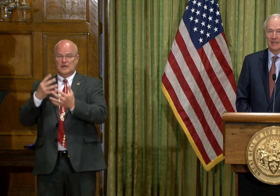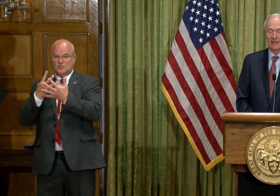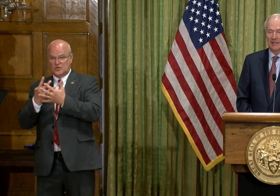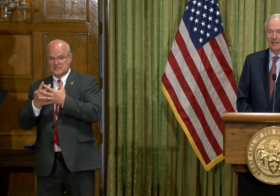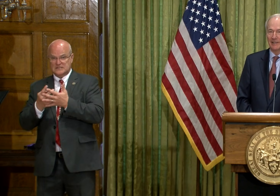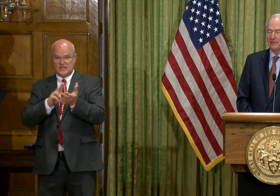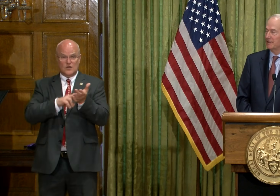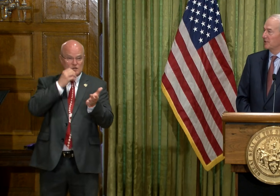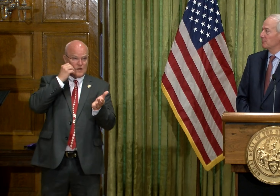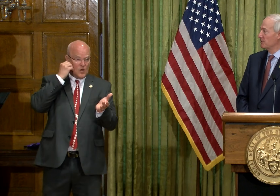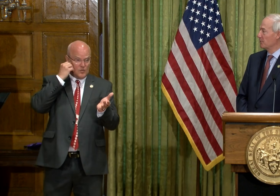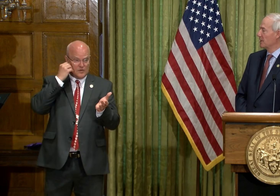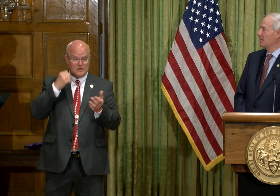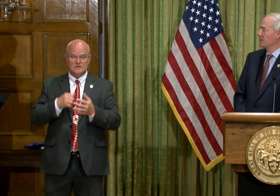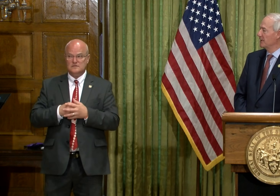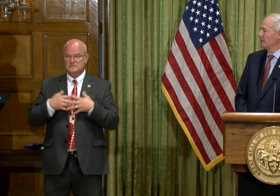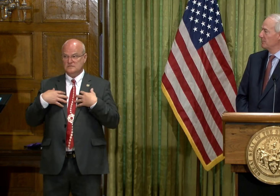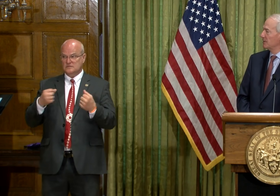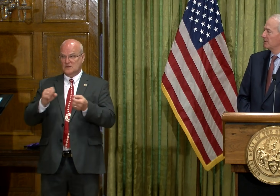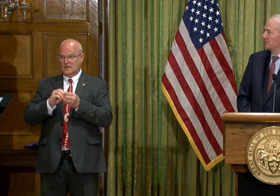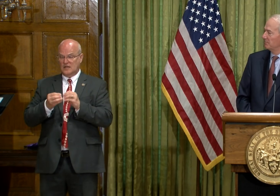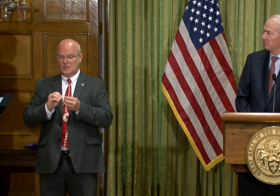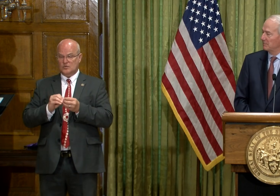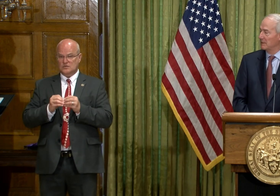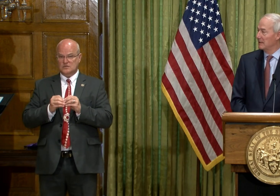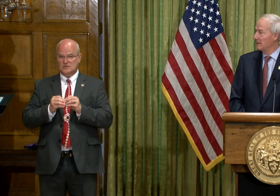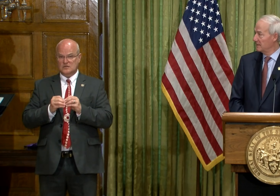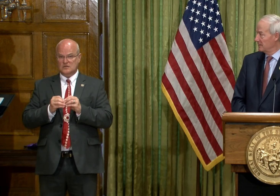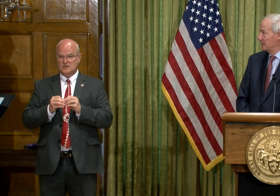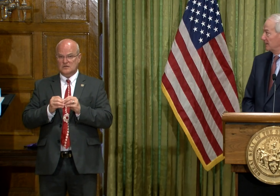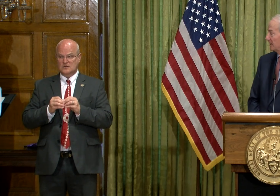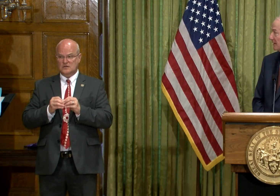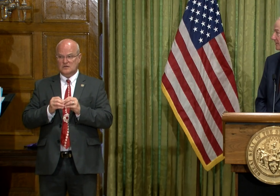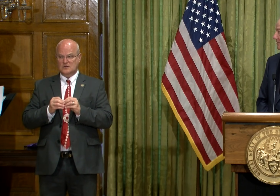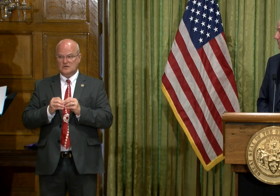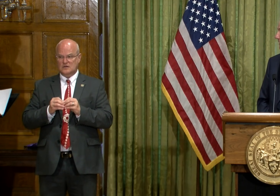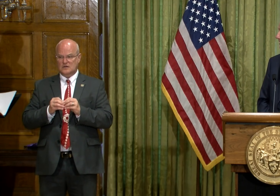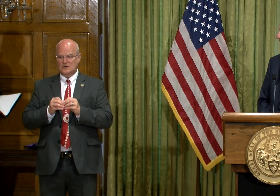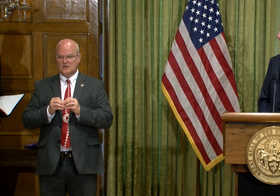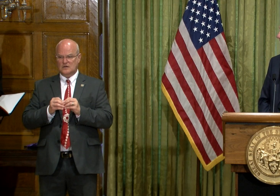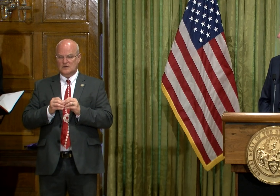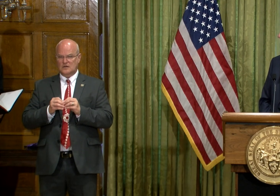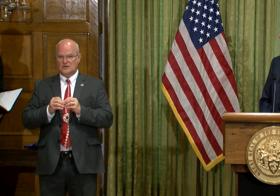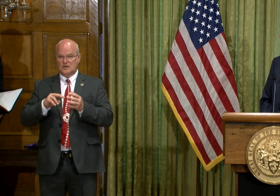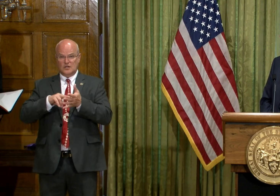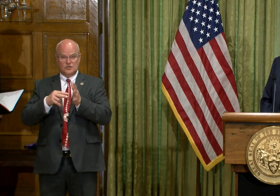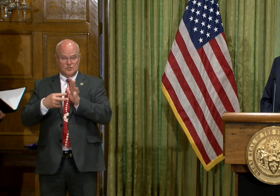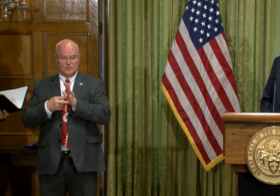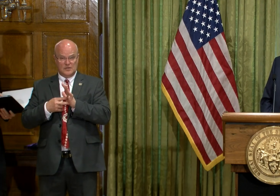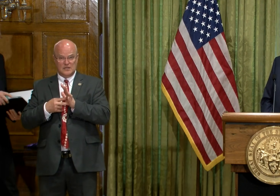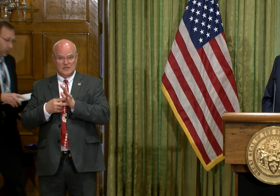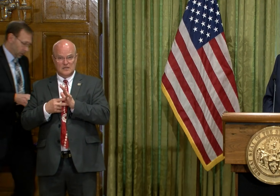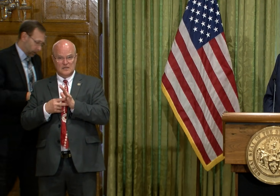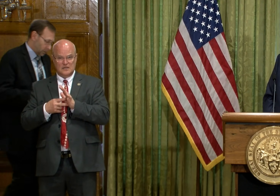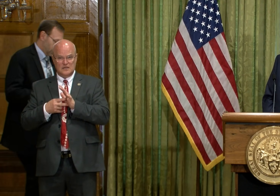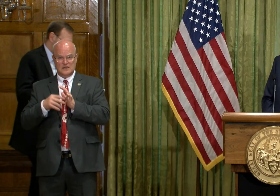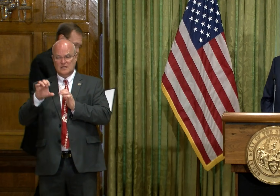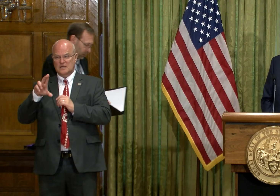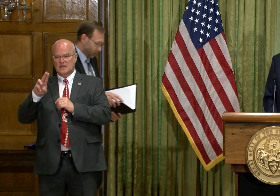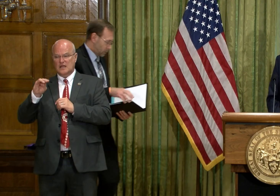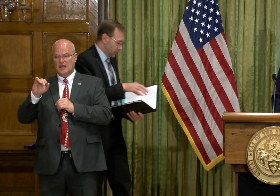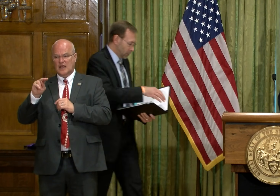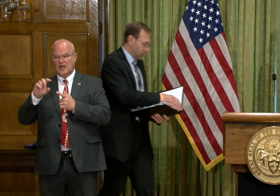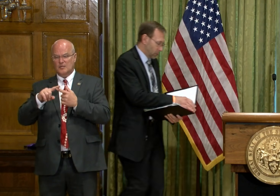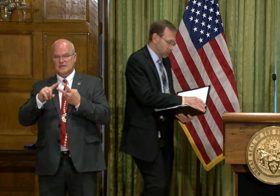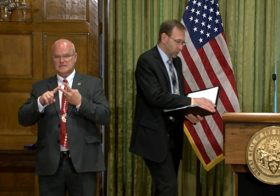Cummins, in terms of the recovery number, I don't have. You're talking about Cummins. Yeah, Cummins,